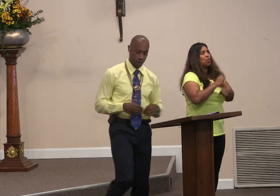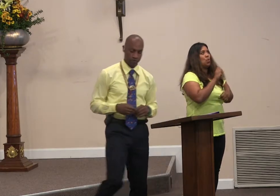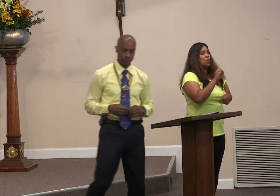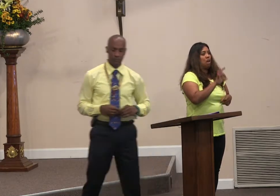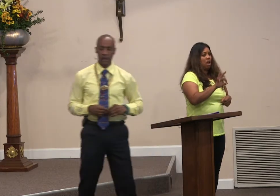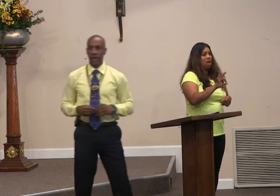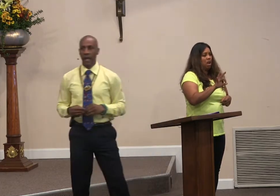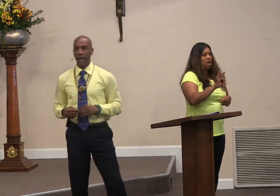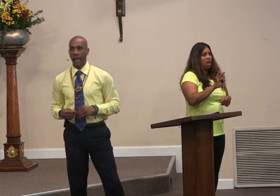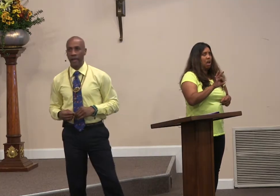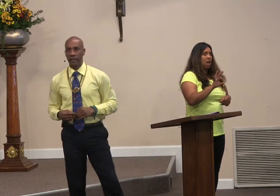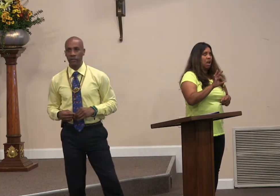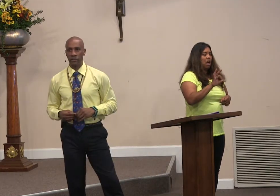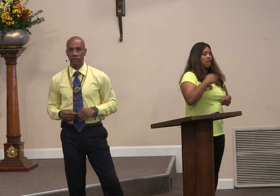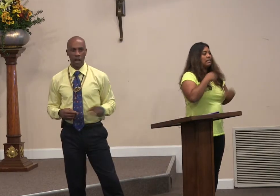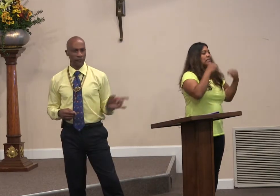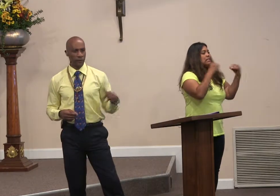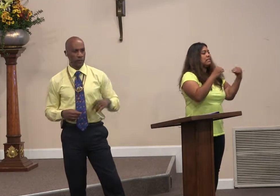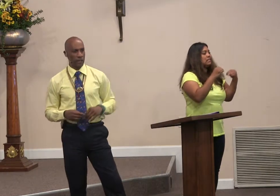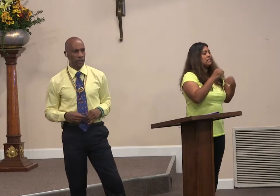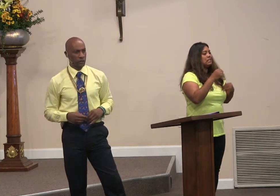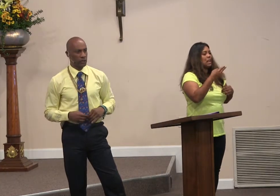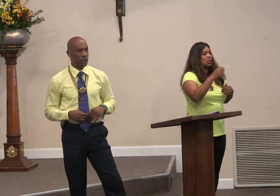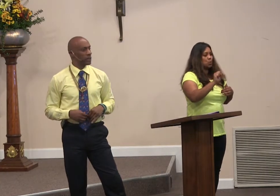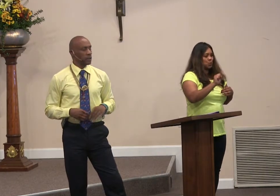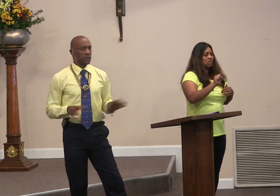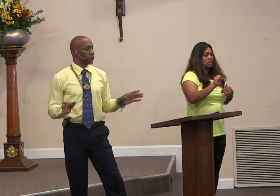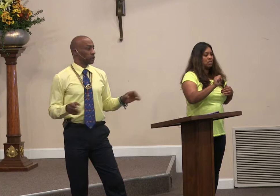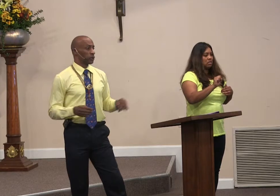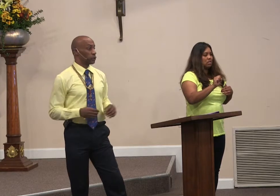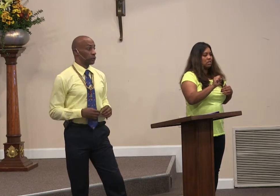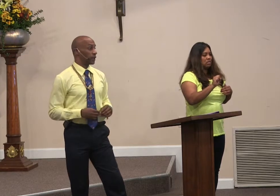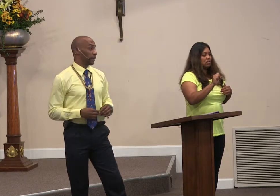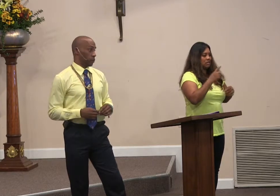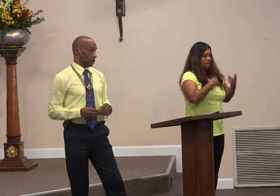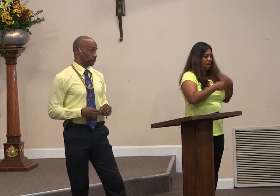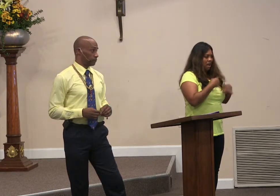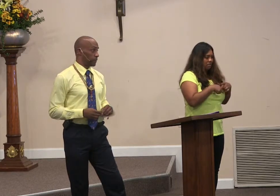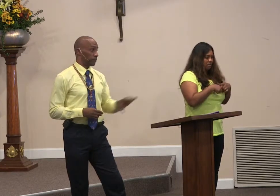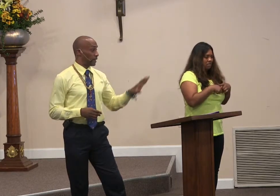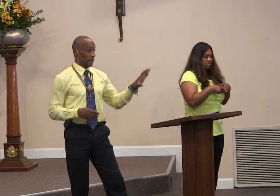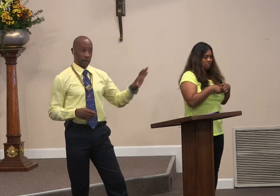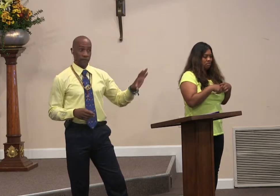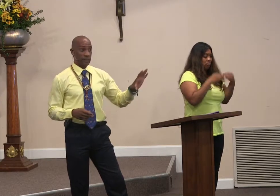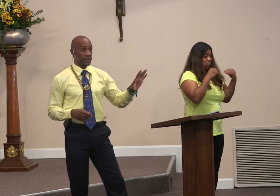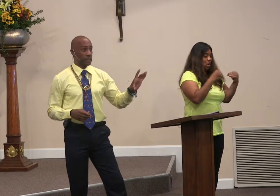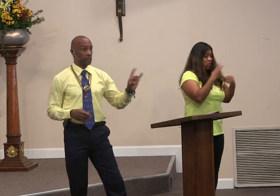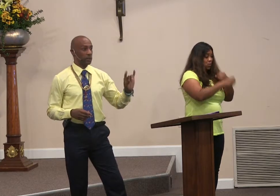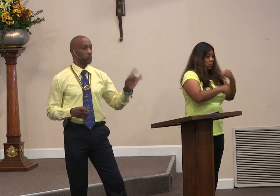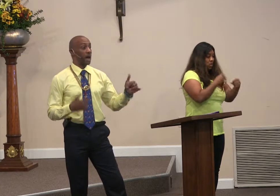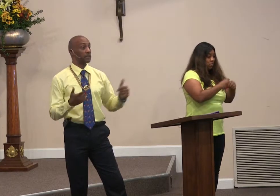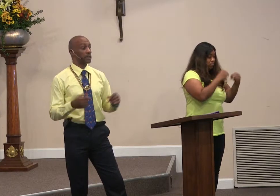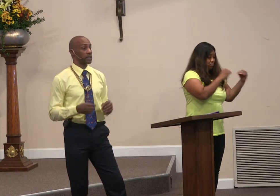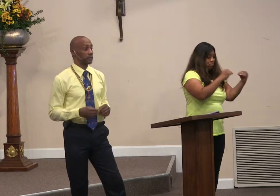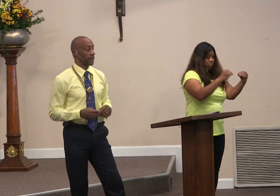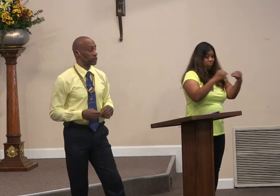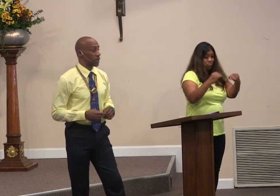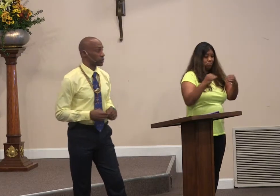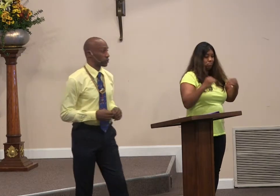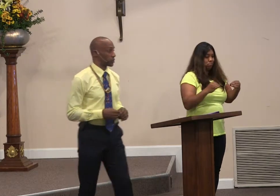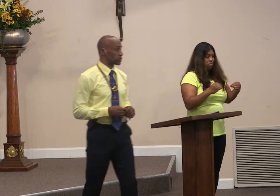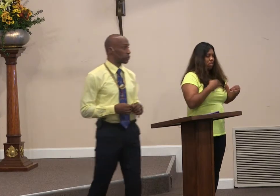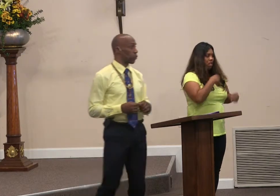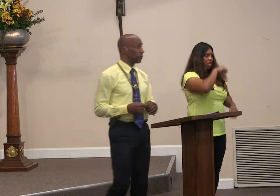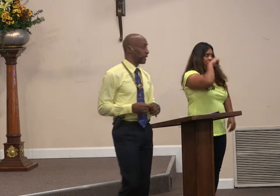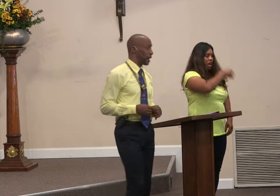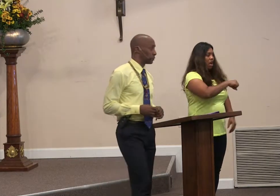sign language. And taught for 2 years, couldn't do it anymore. And I loved the kids, but the politics of the